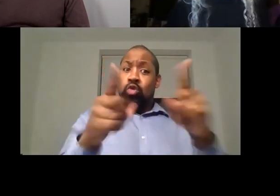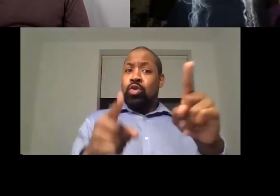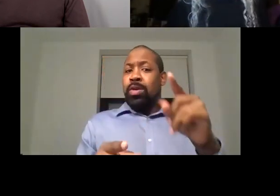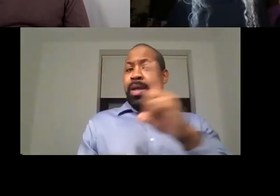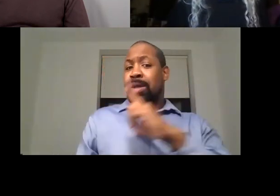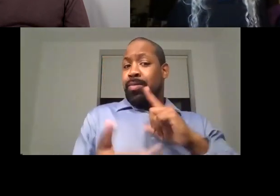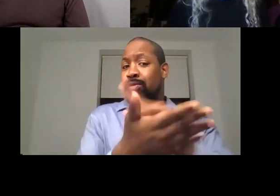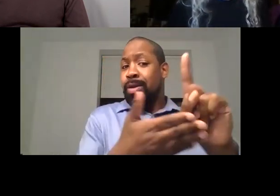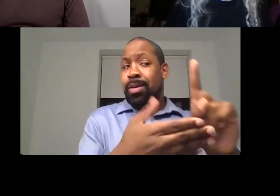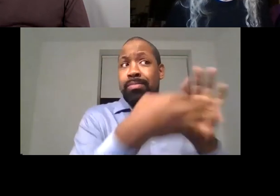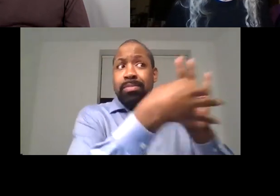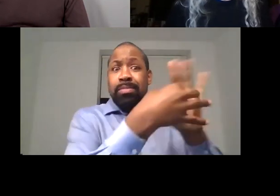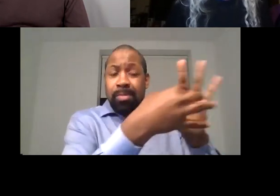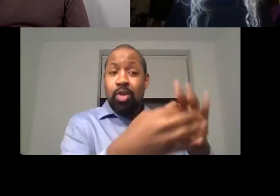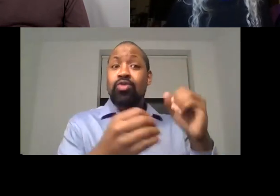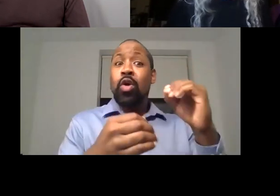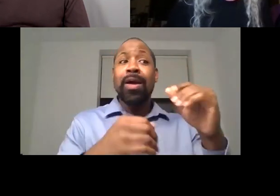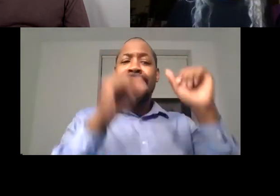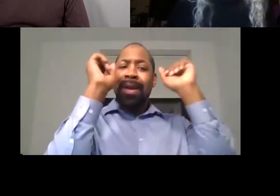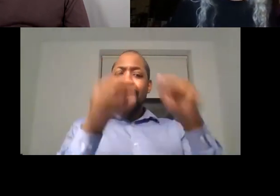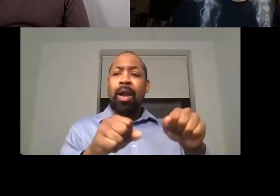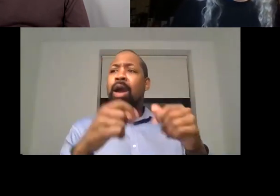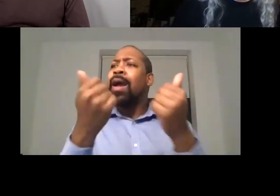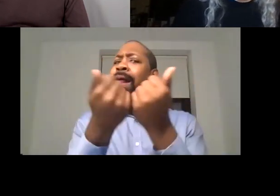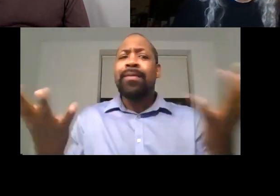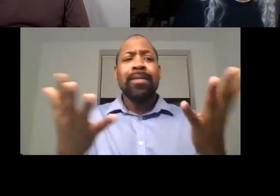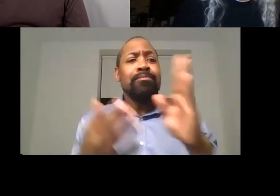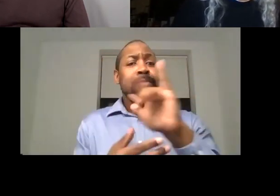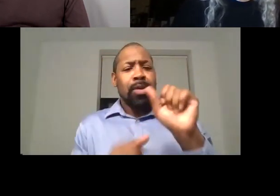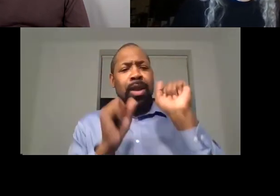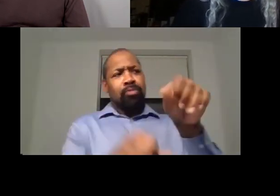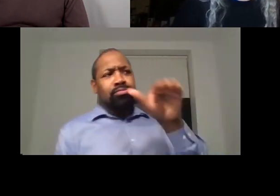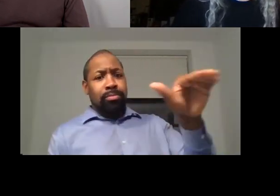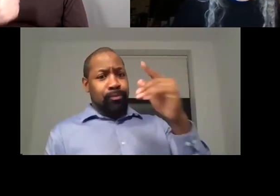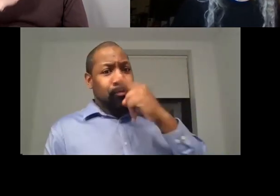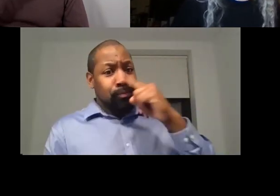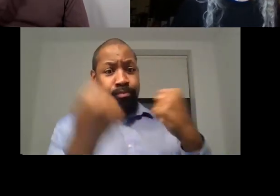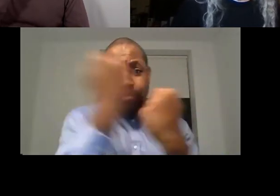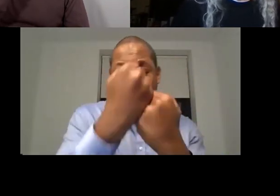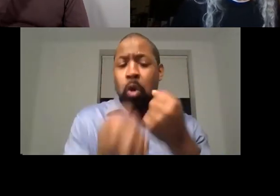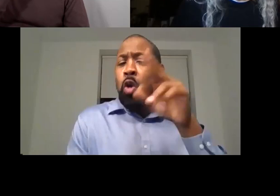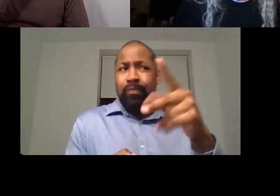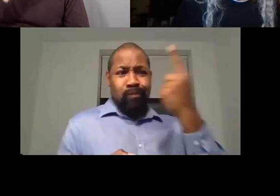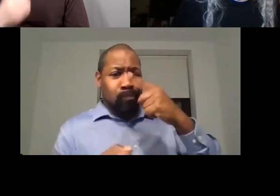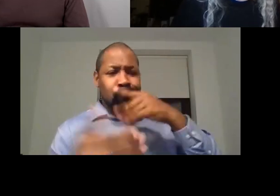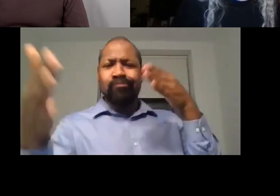and we could work with them during legislative week to make sure that the